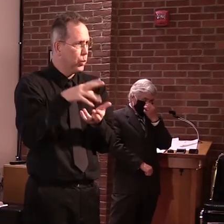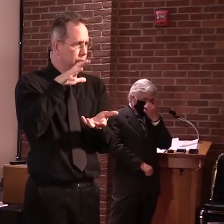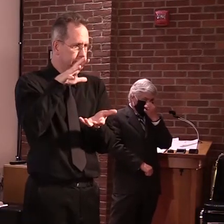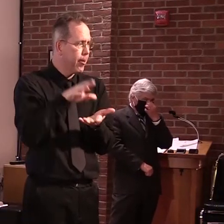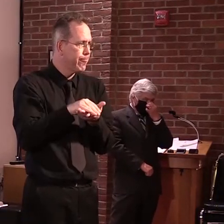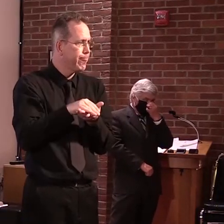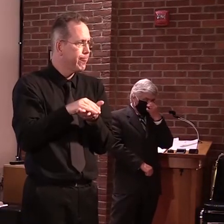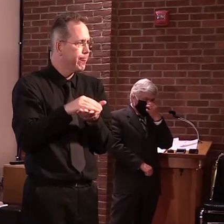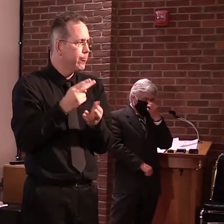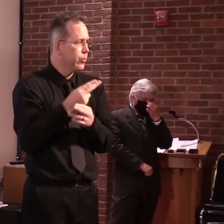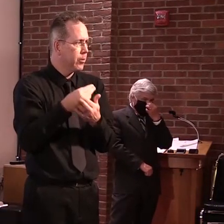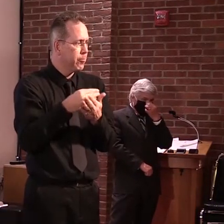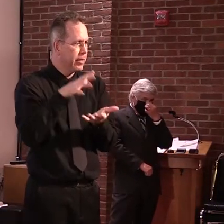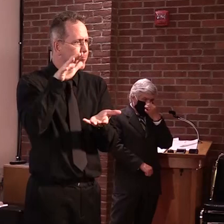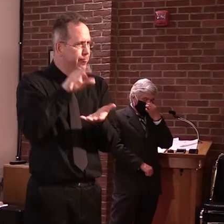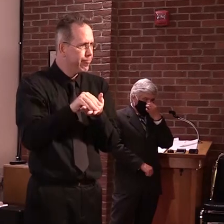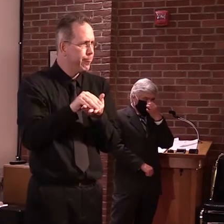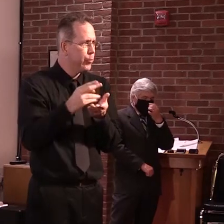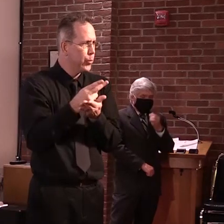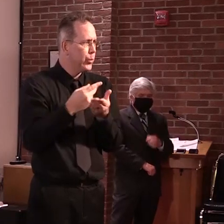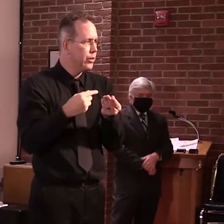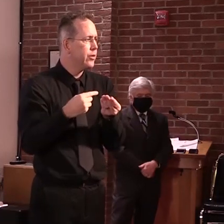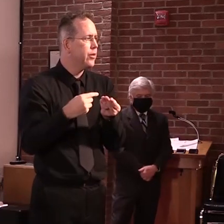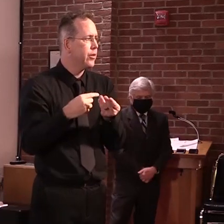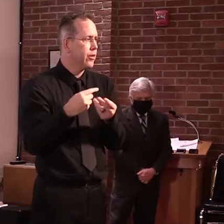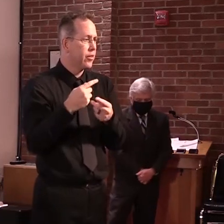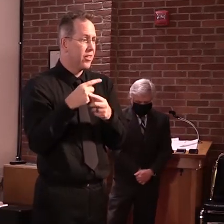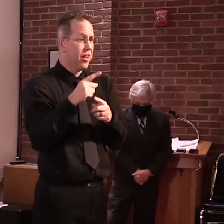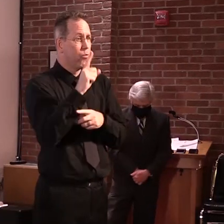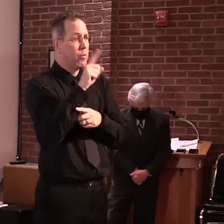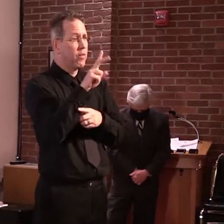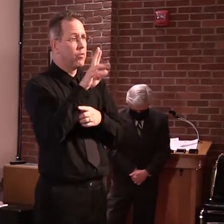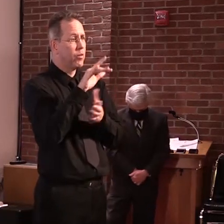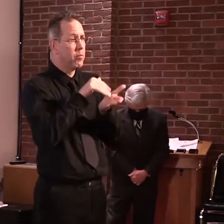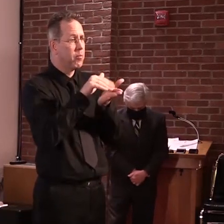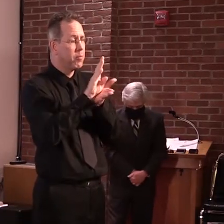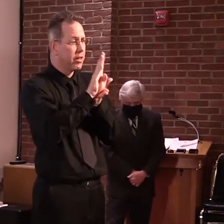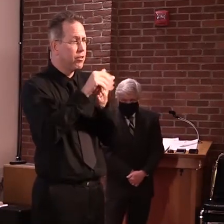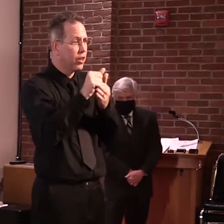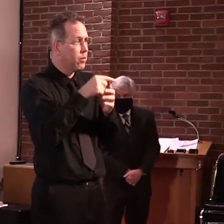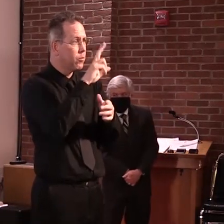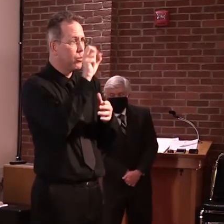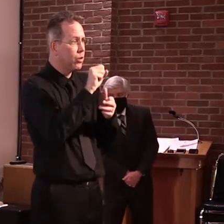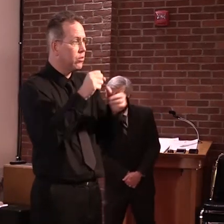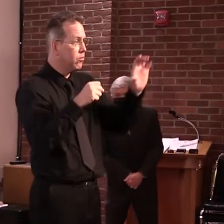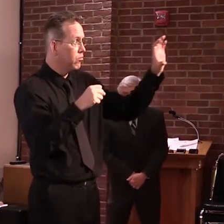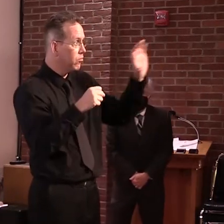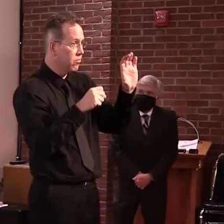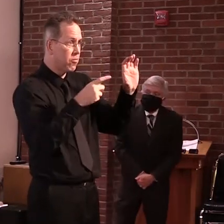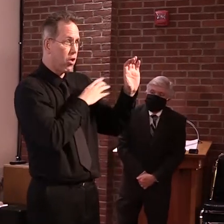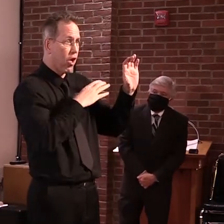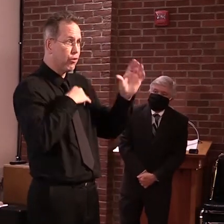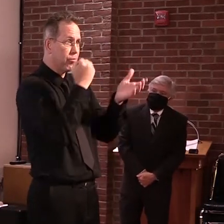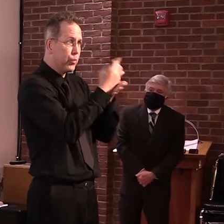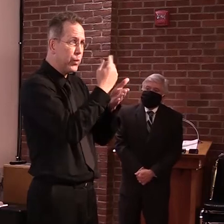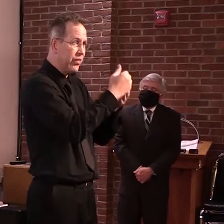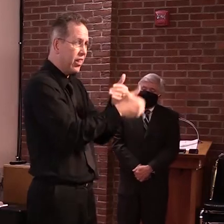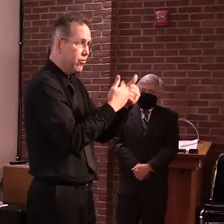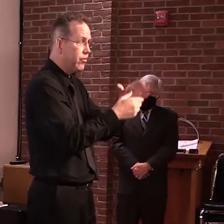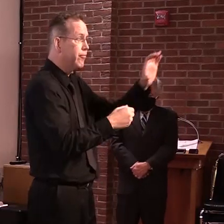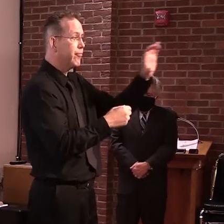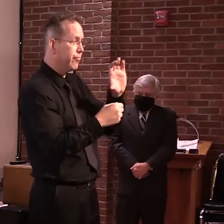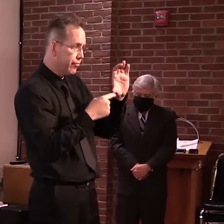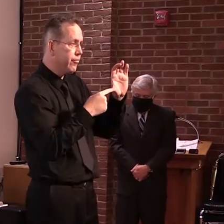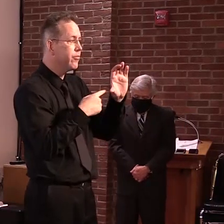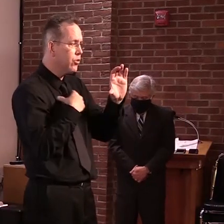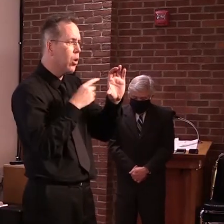the congressional act that was passed, and we are using that money for this economic relief